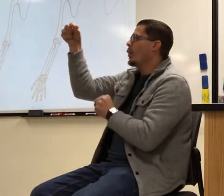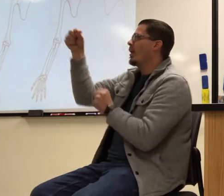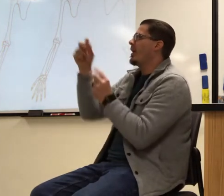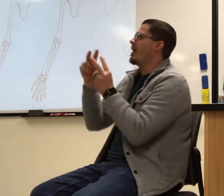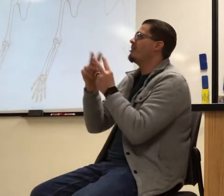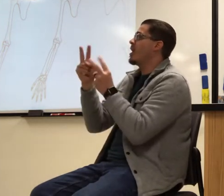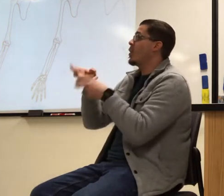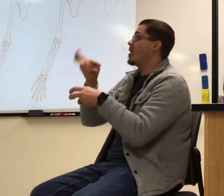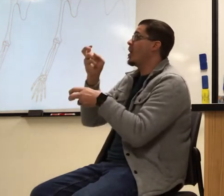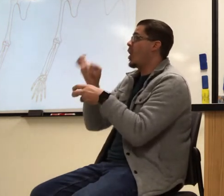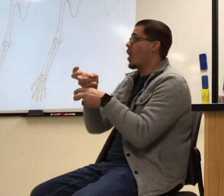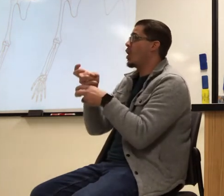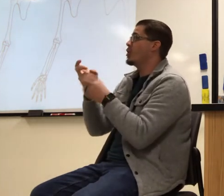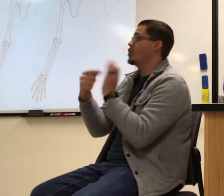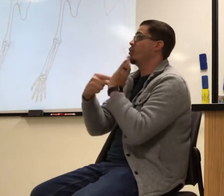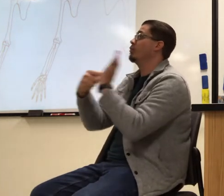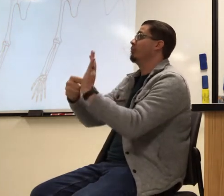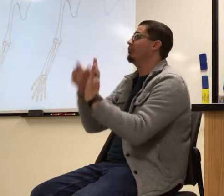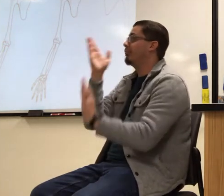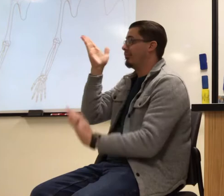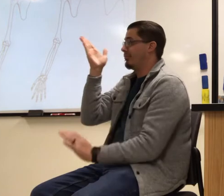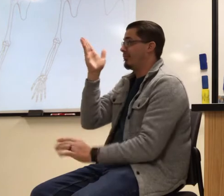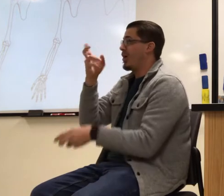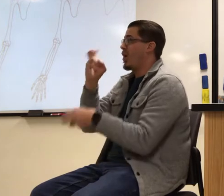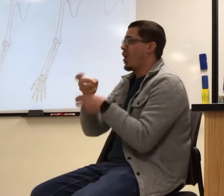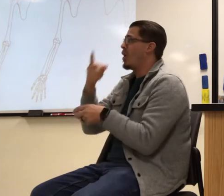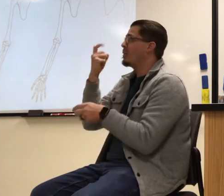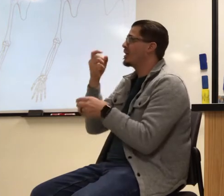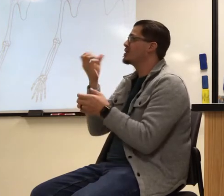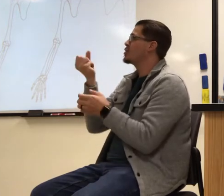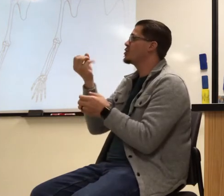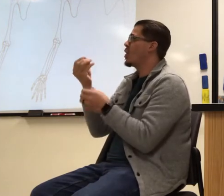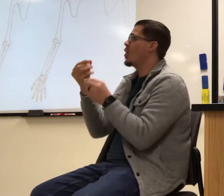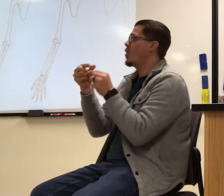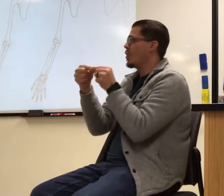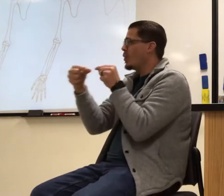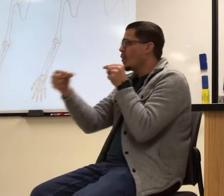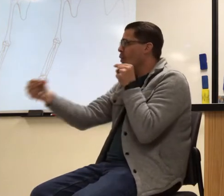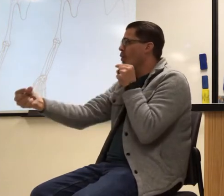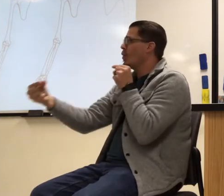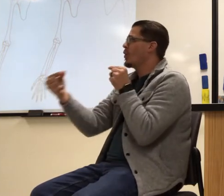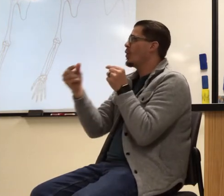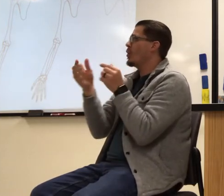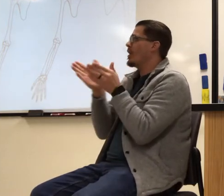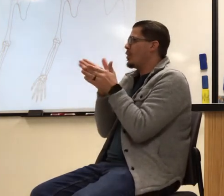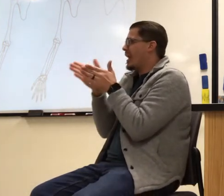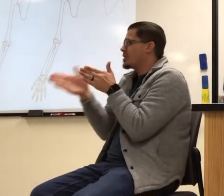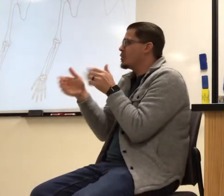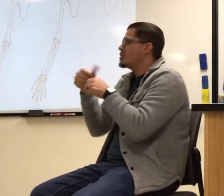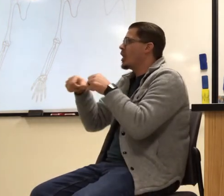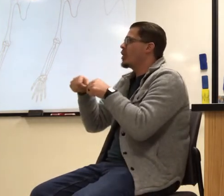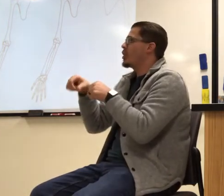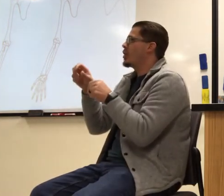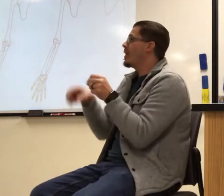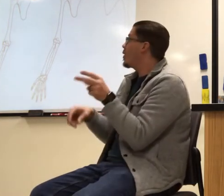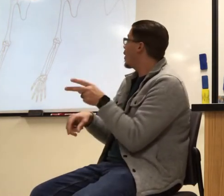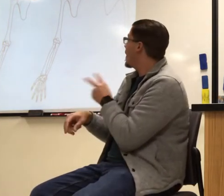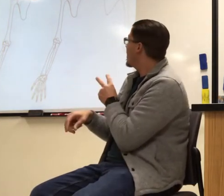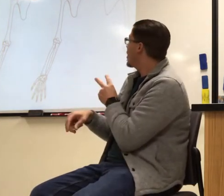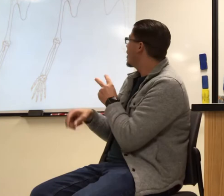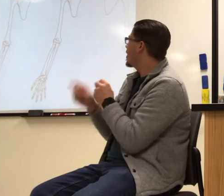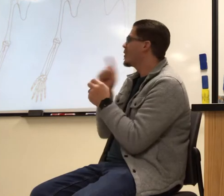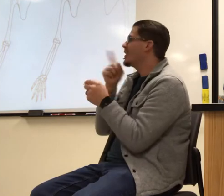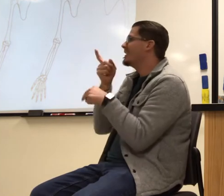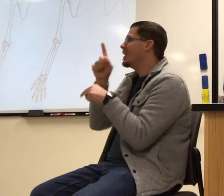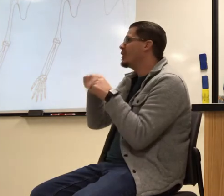very difficult to present because they're so slender and right next to each other, and you look up here and you